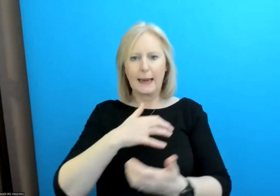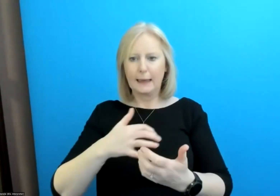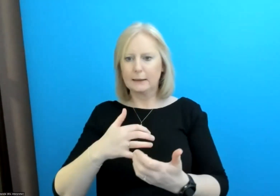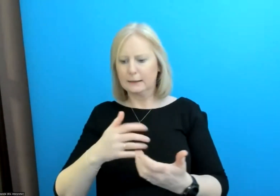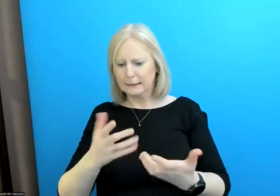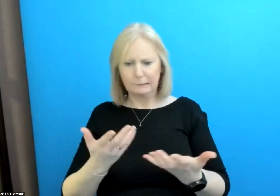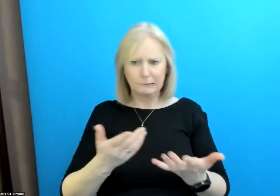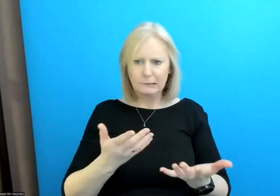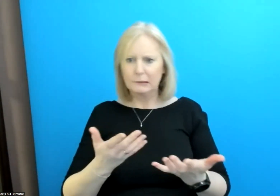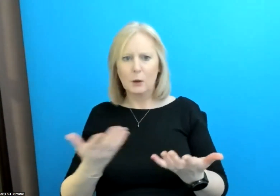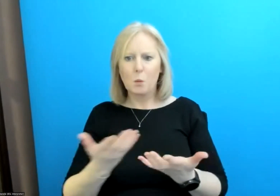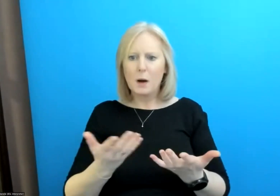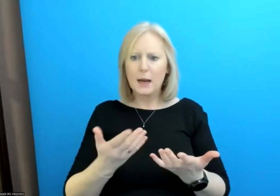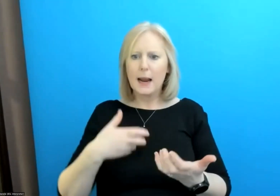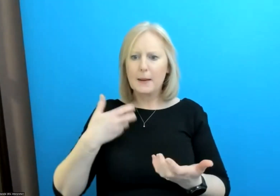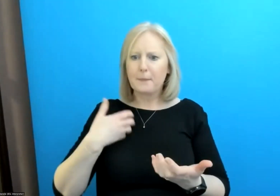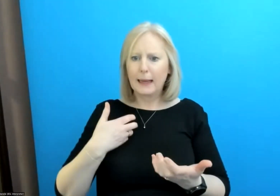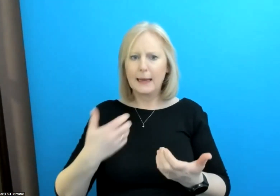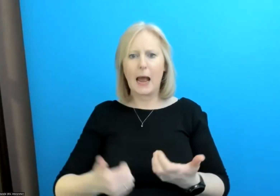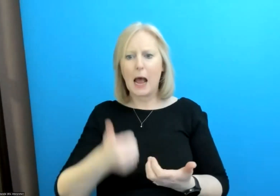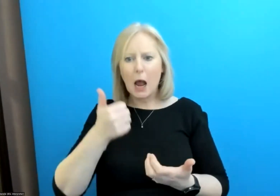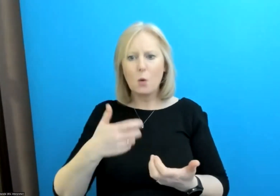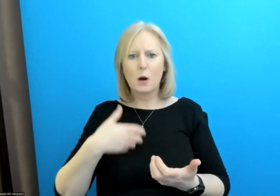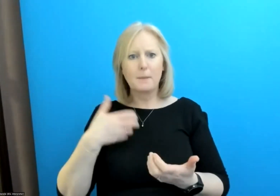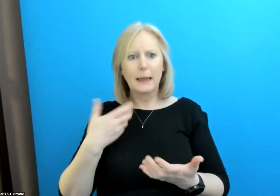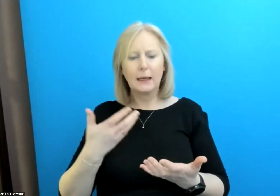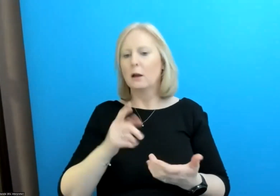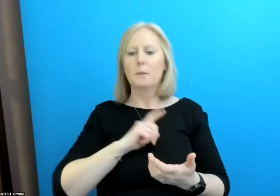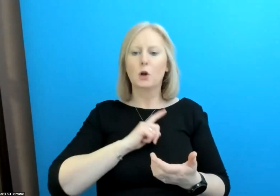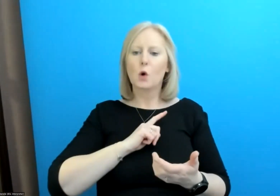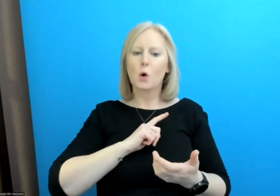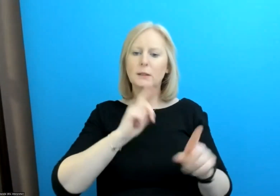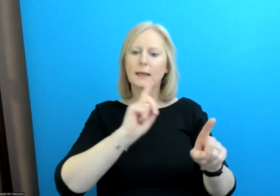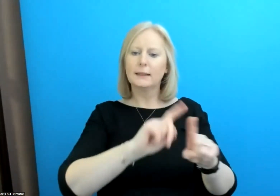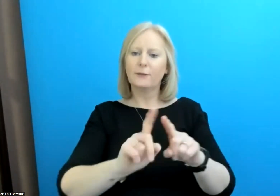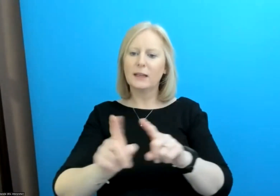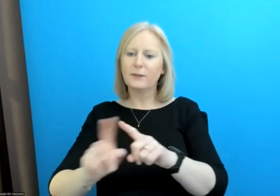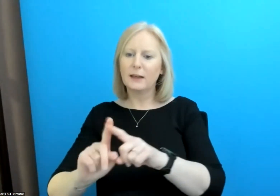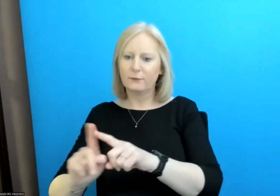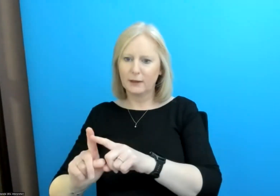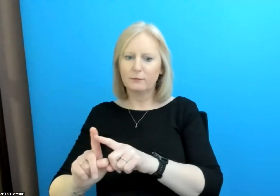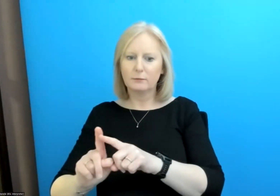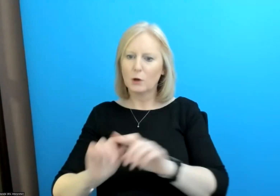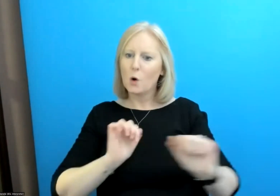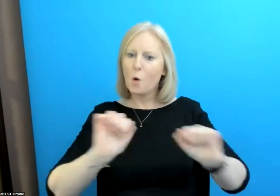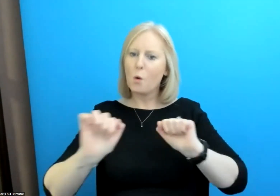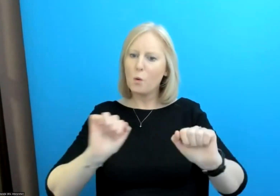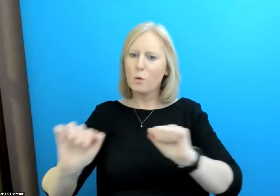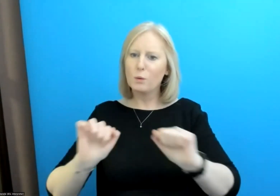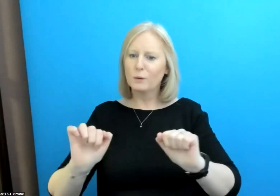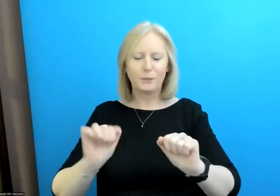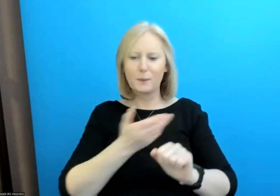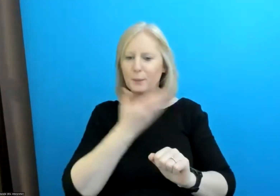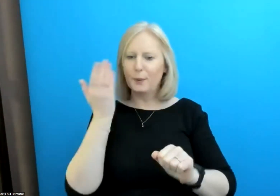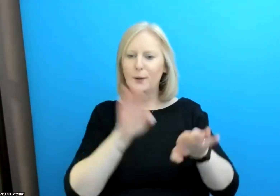and in part that's because it differs across different modes of transport and there's no real universal way of